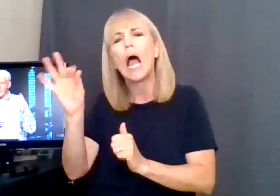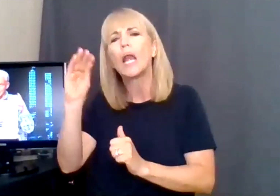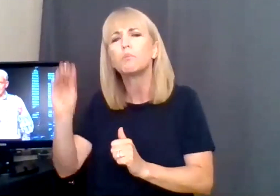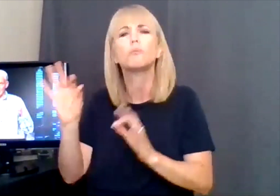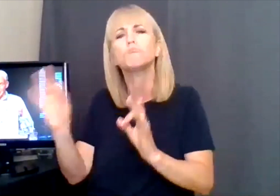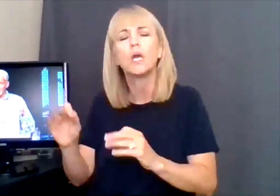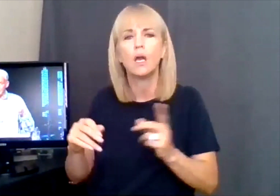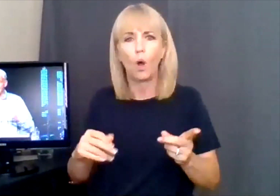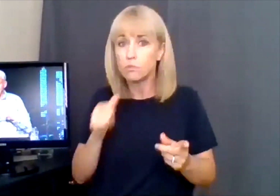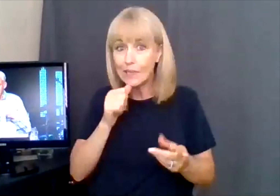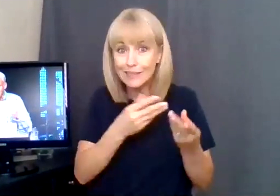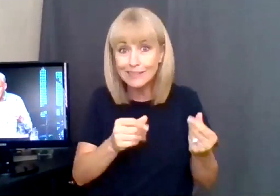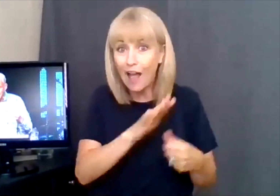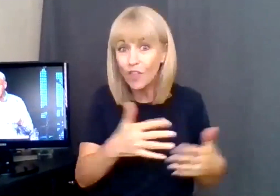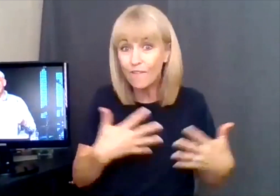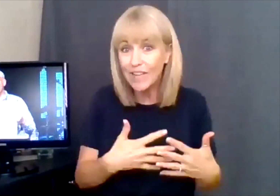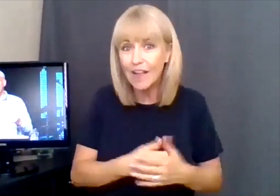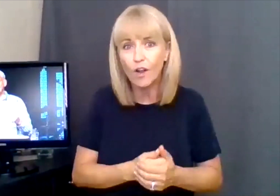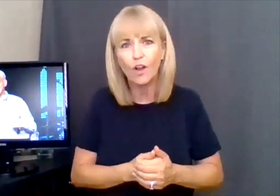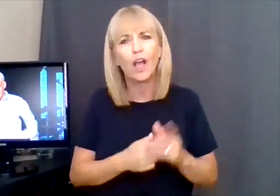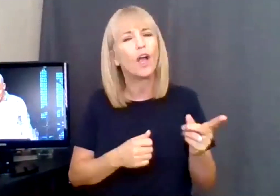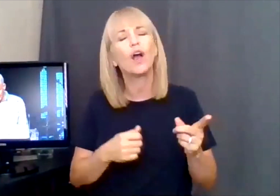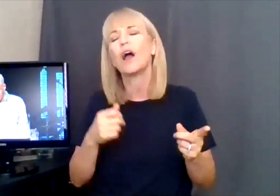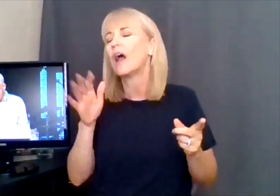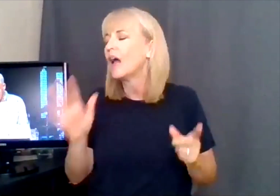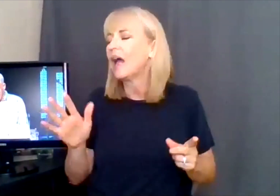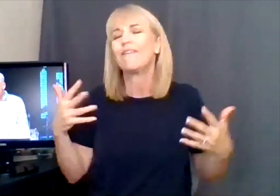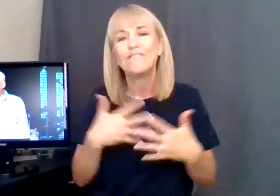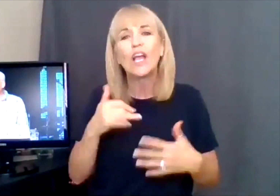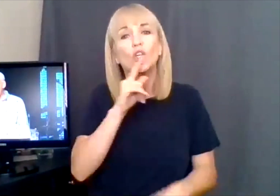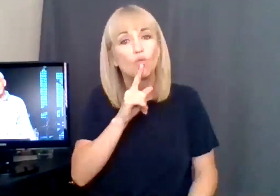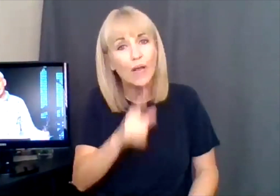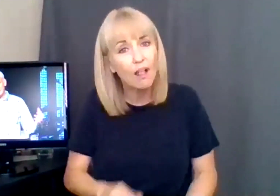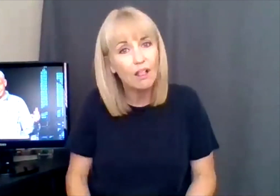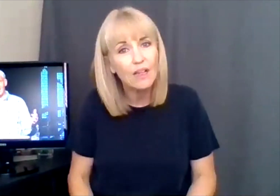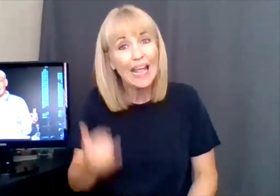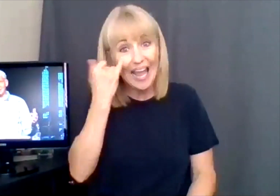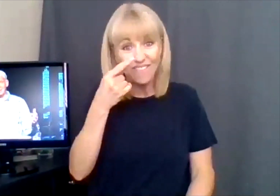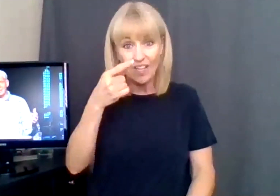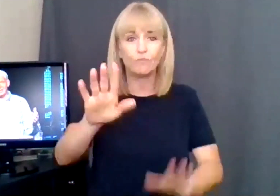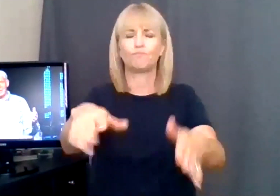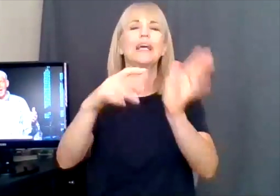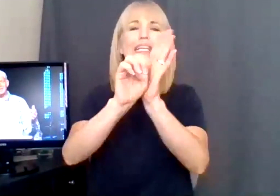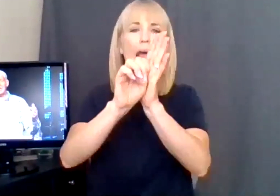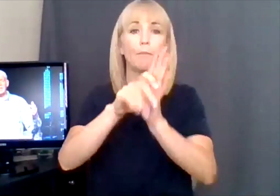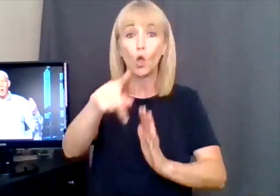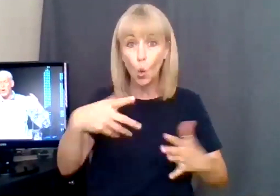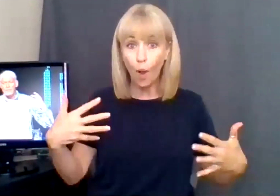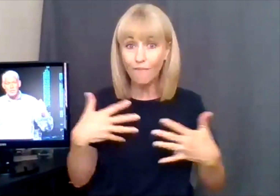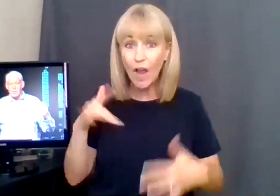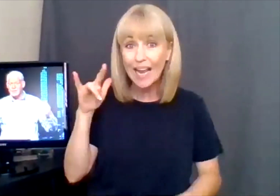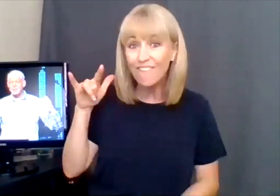by whites than you are blacks, but that doesn't replace the fear. Fear is real. Think of it this way. If you're afraid of flying, I can tell